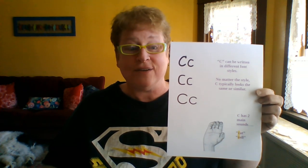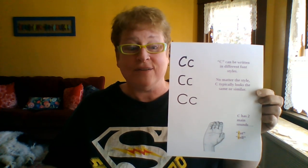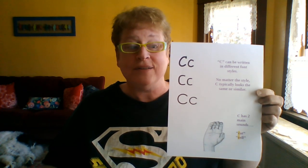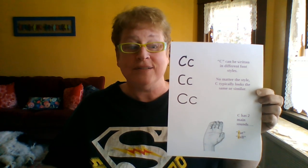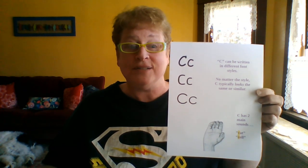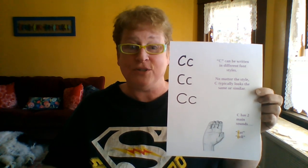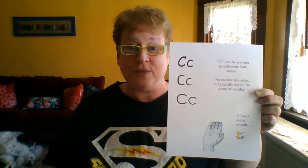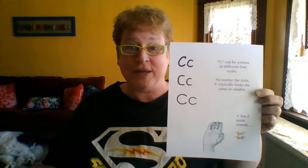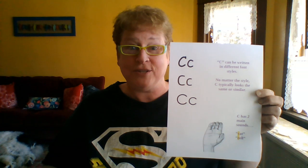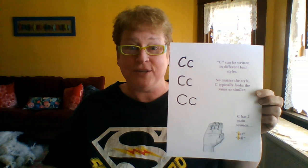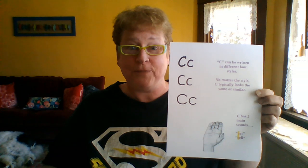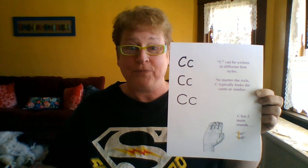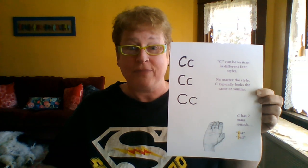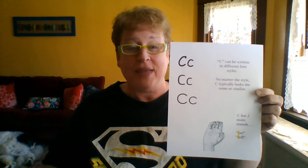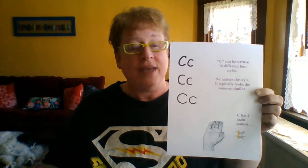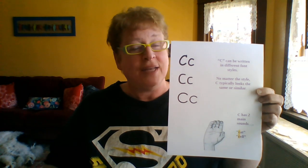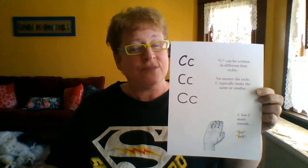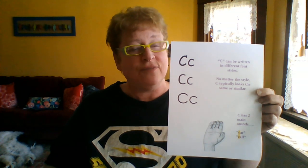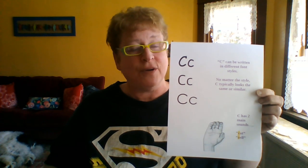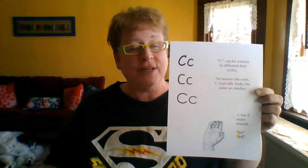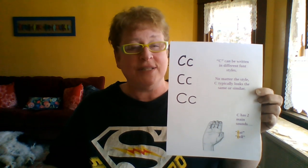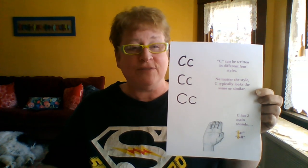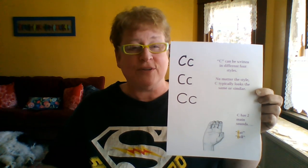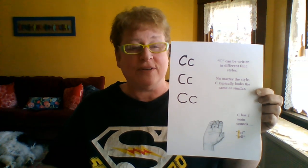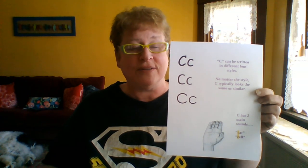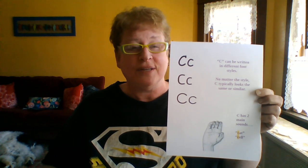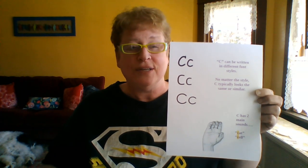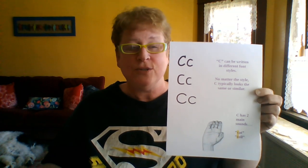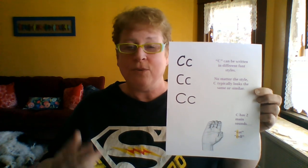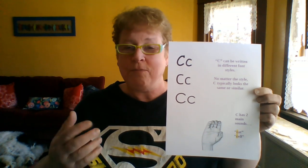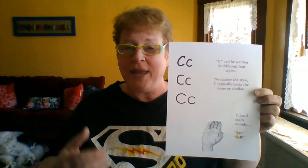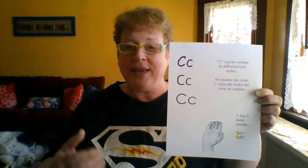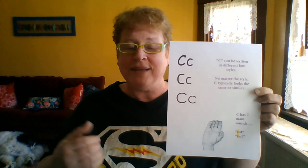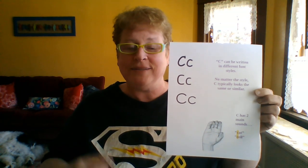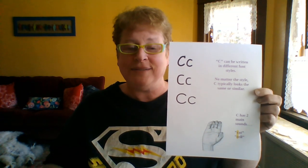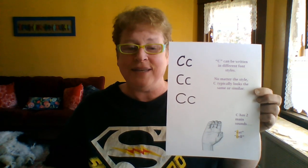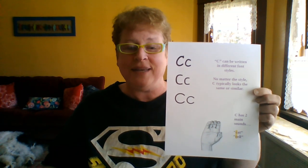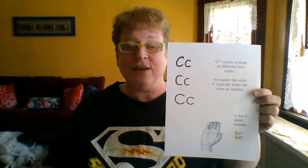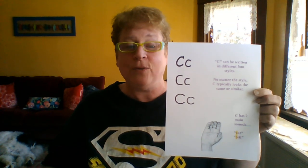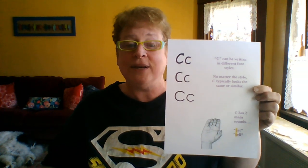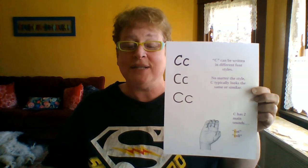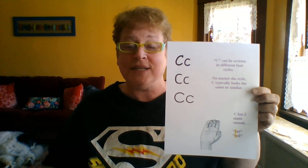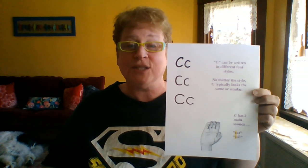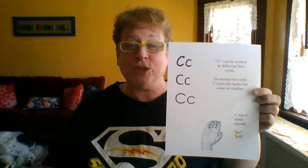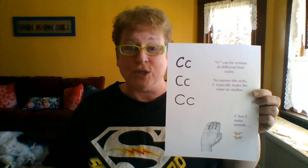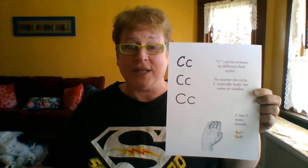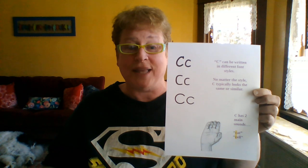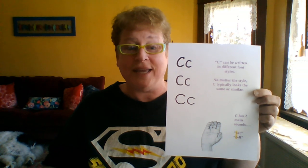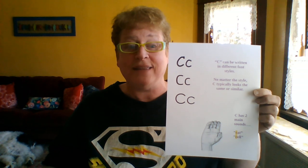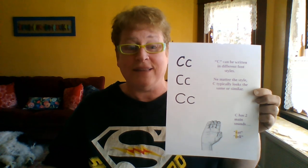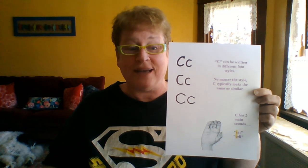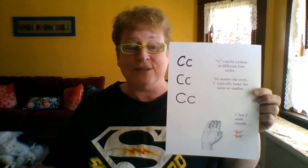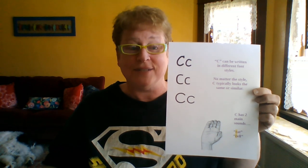single situation. It's very difficult to make a C where it doesn't look like the letter